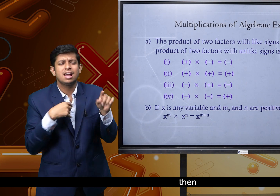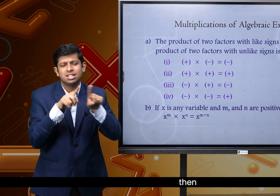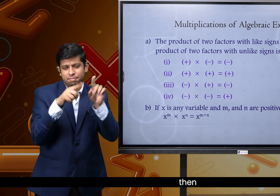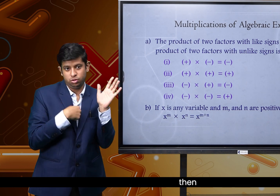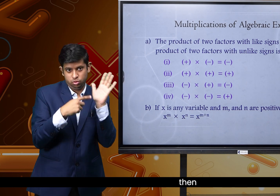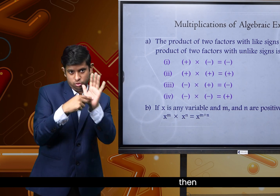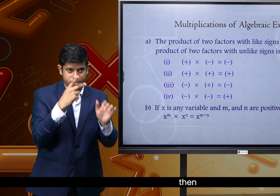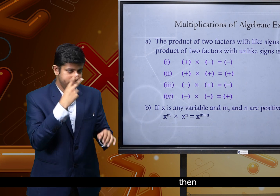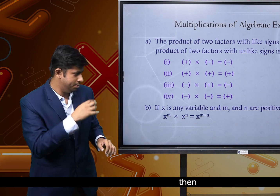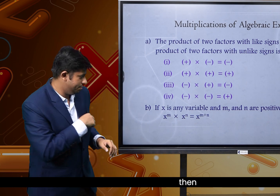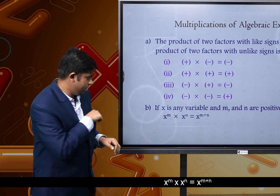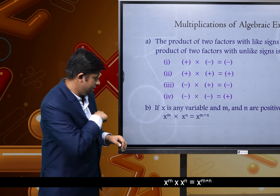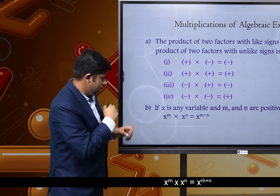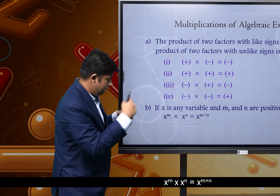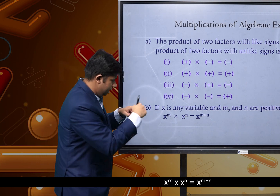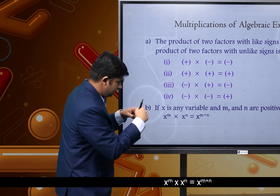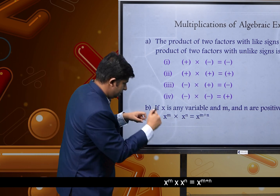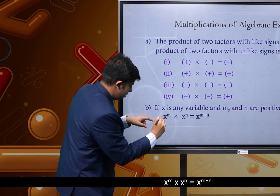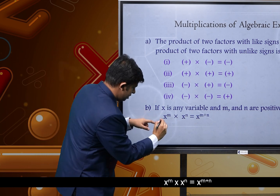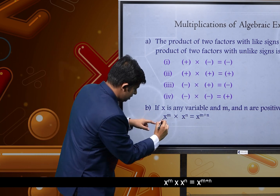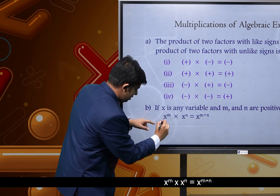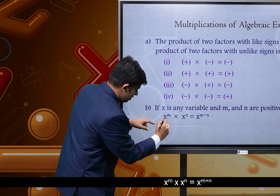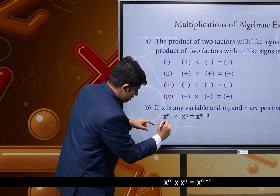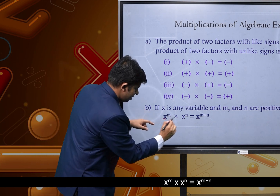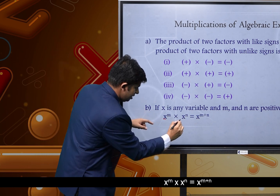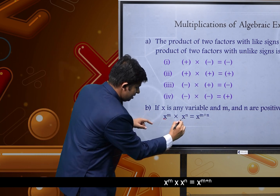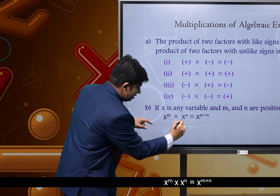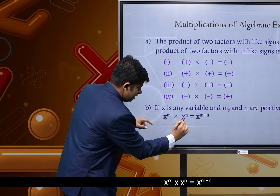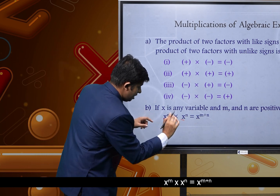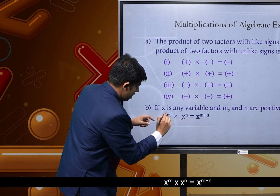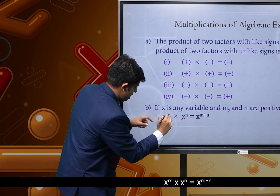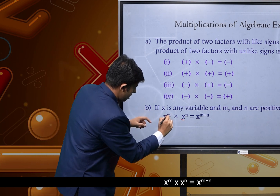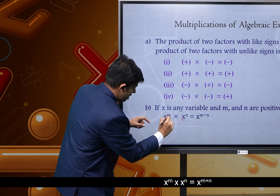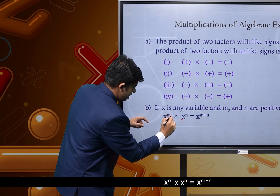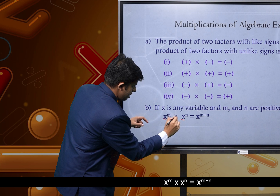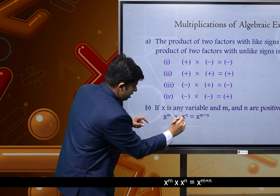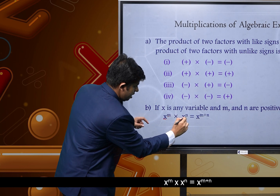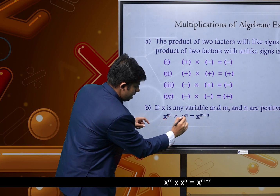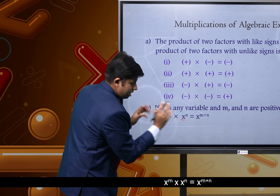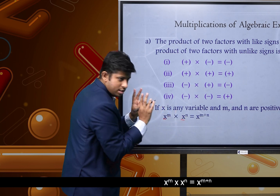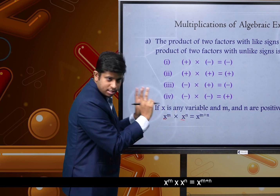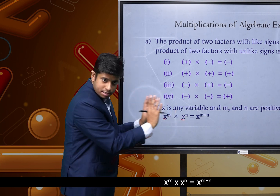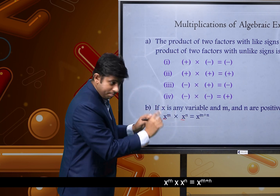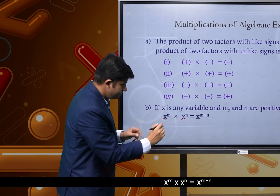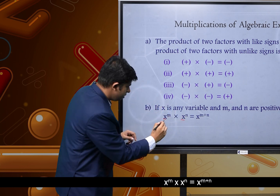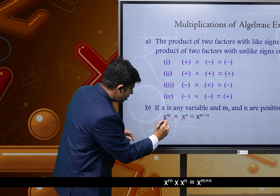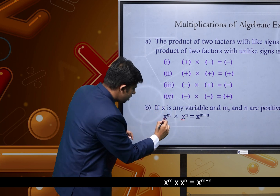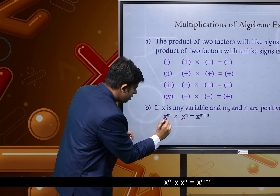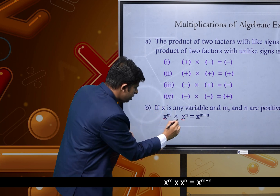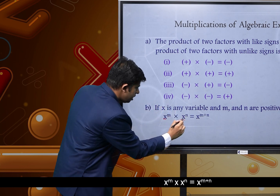then x to the power of m into x to the power of n is equal to x to the power of m plus